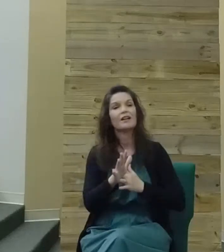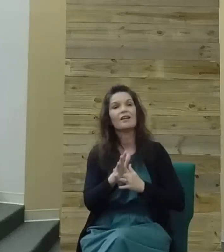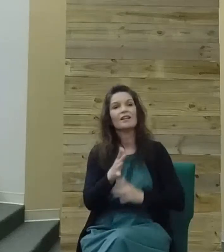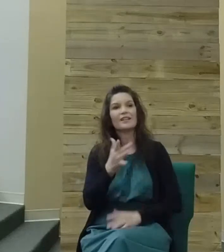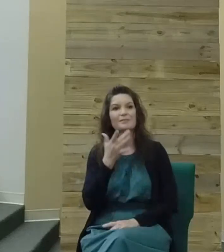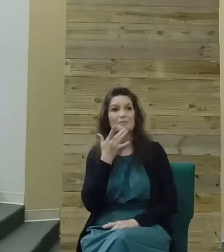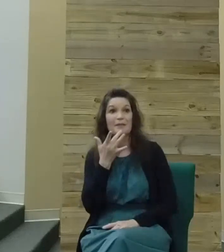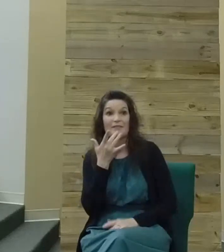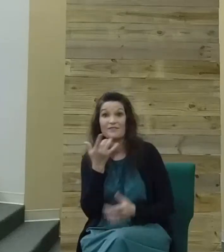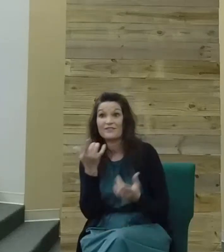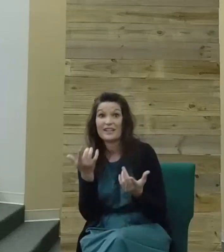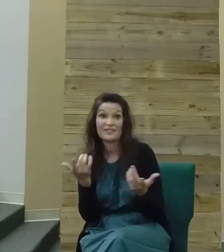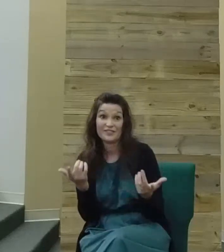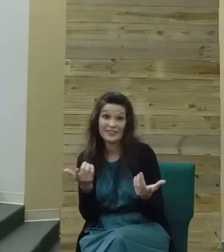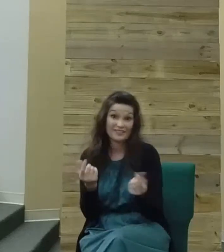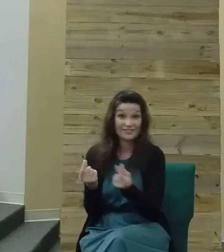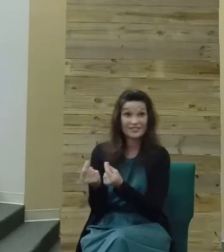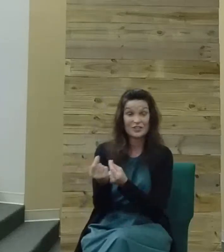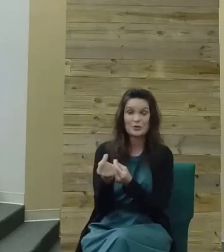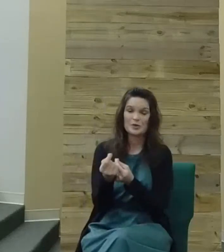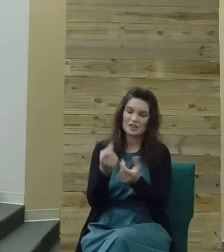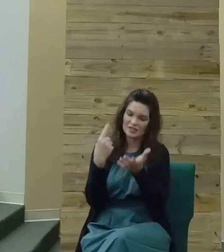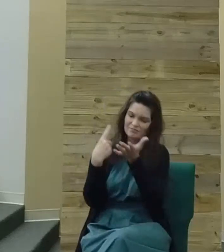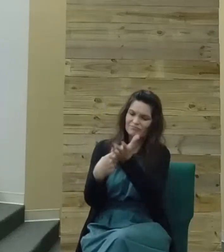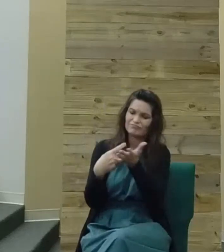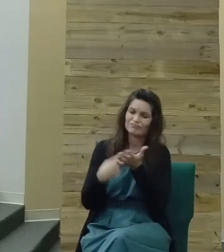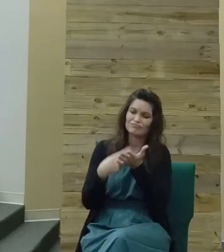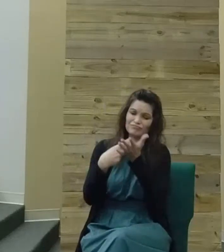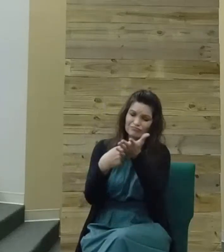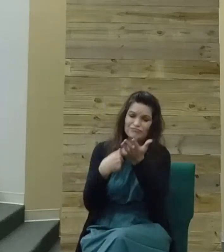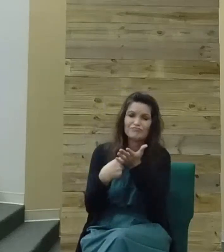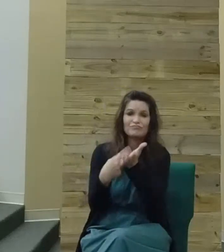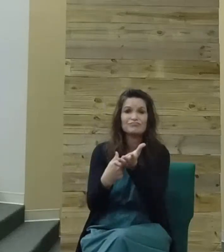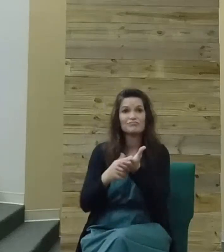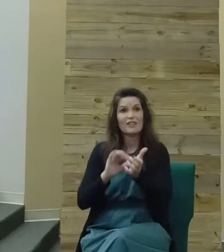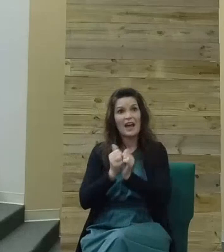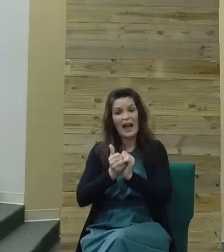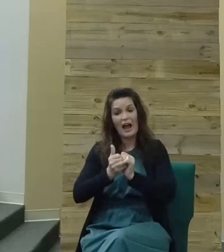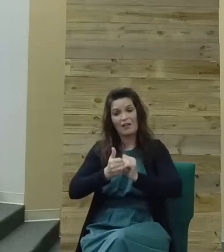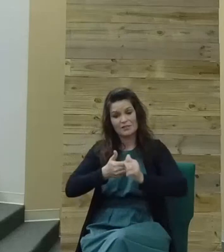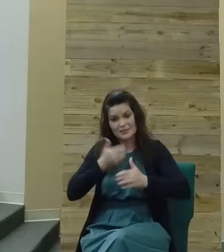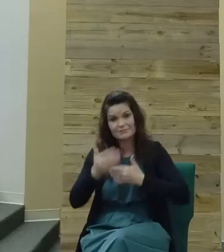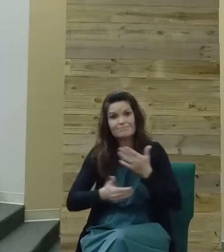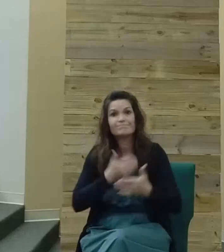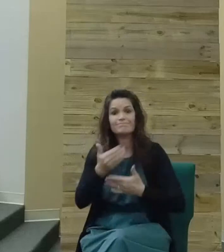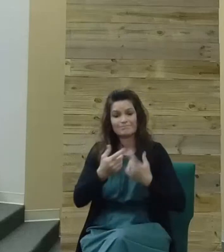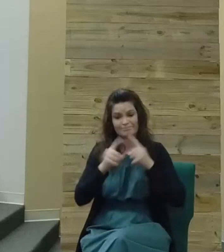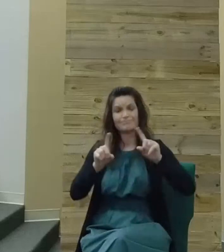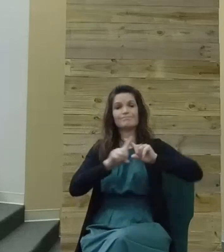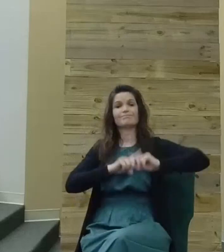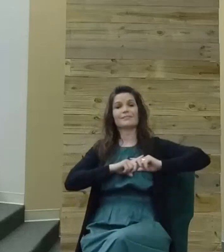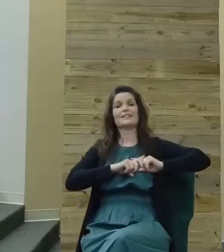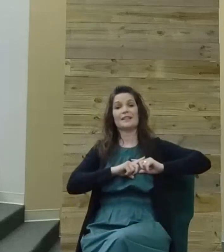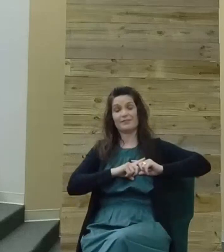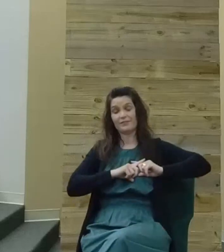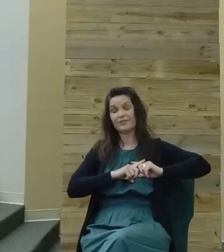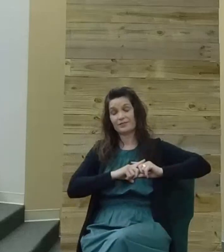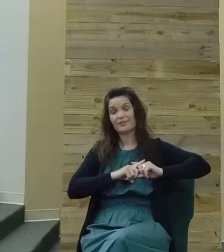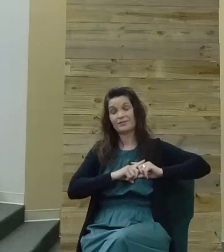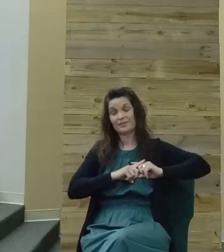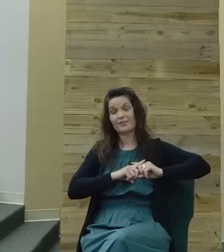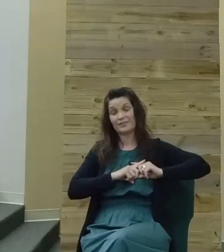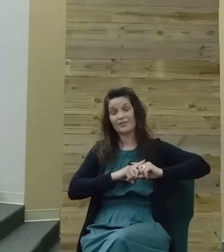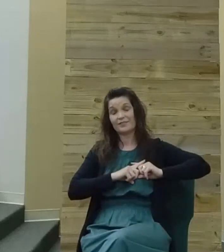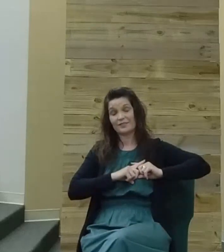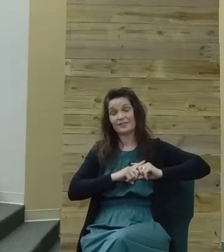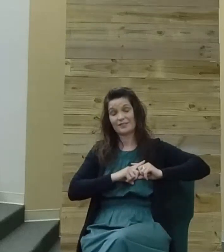that's one of my favorite things to do, is to talk to people about what it means to be saved. I love the opportunity to do that. So if you have questions about what it means to be